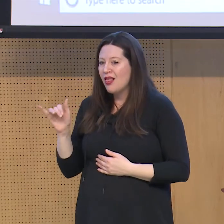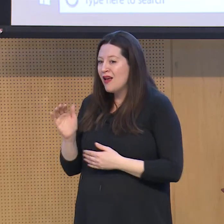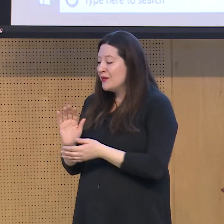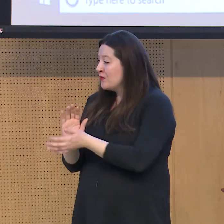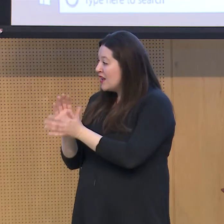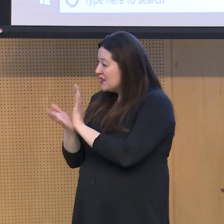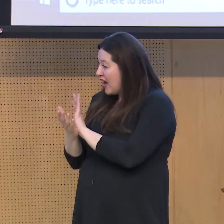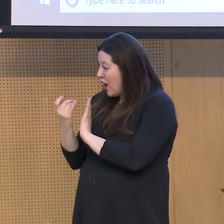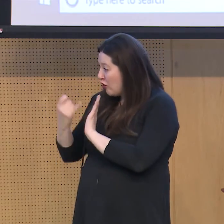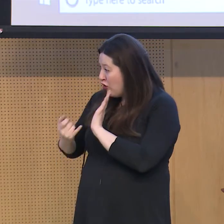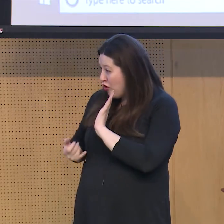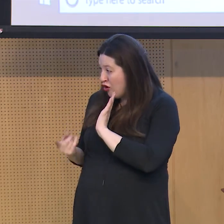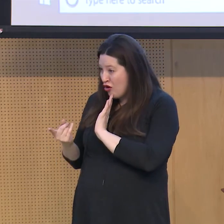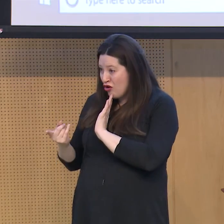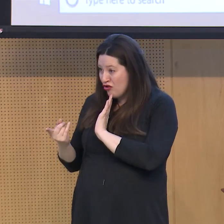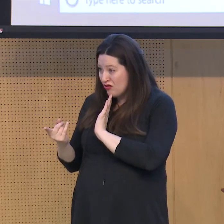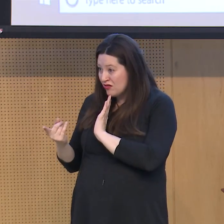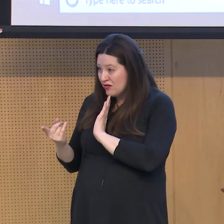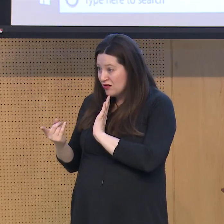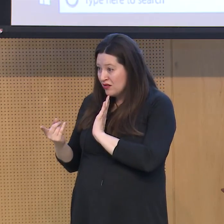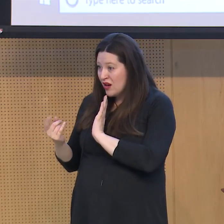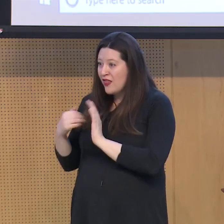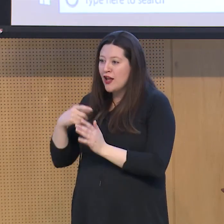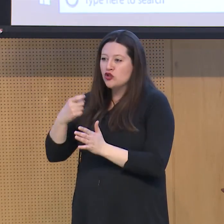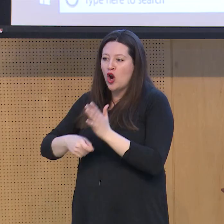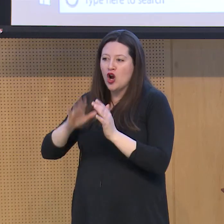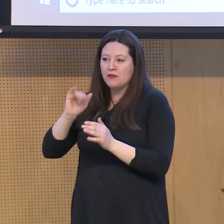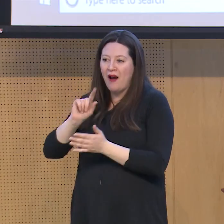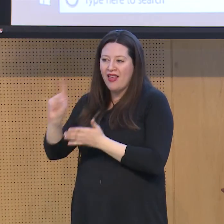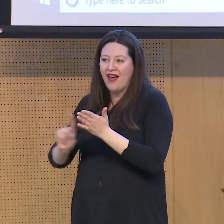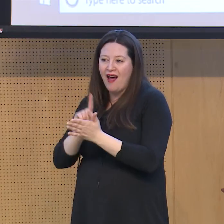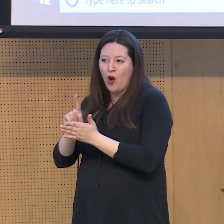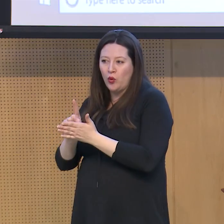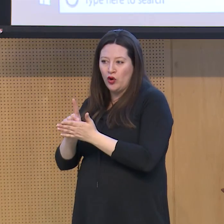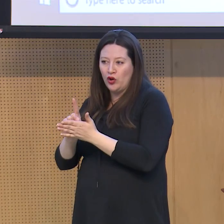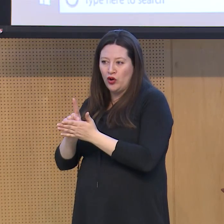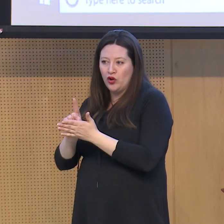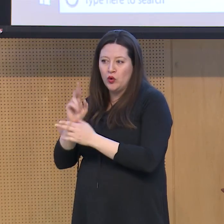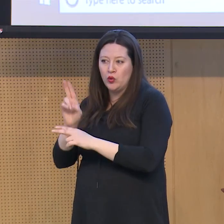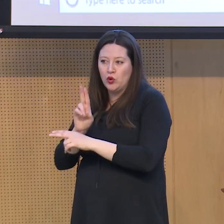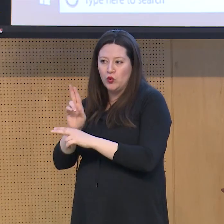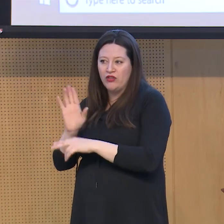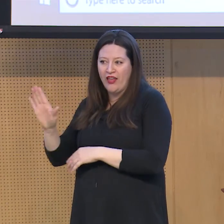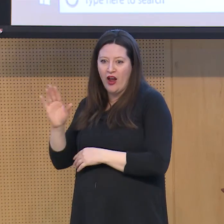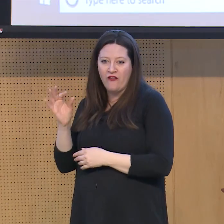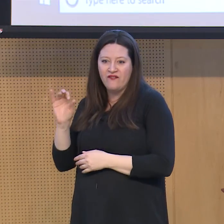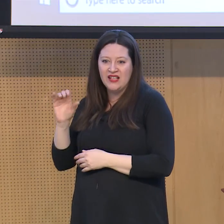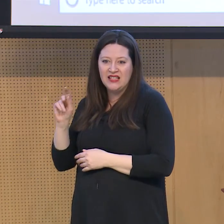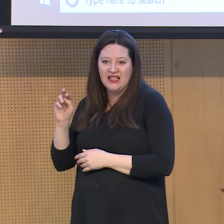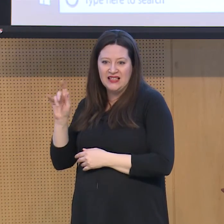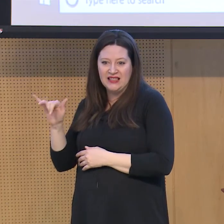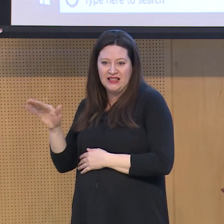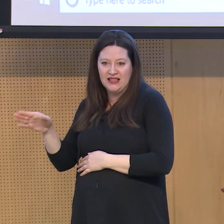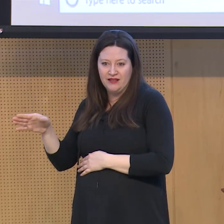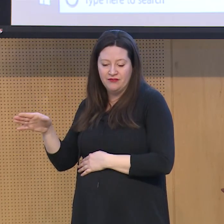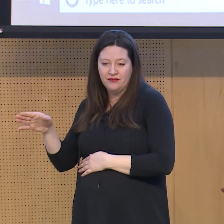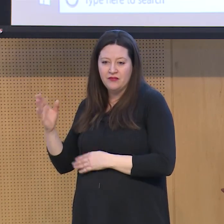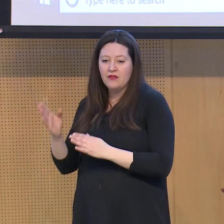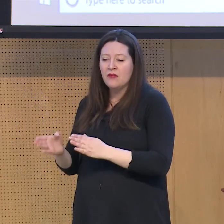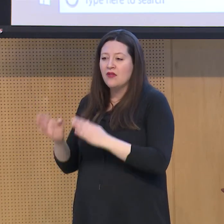that are not, like the Dyer Art Gallery. They charge by the hour there if you want to use their facilities.